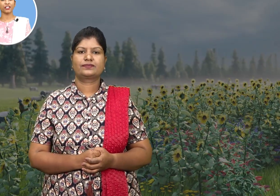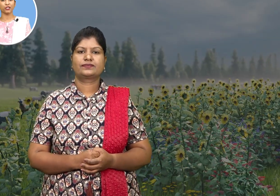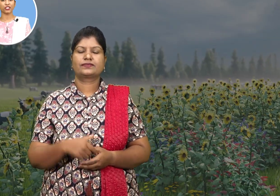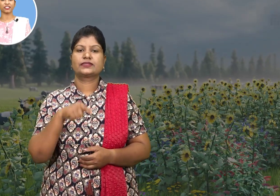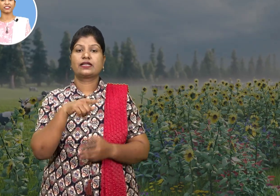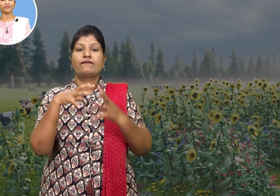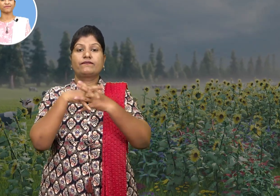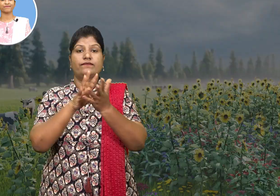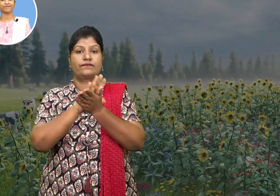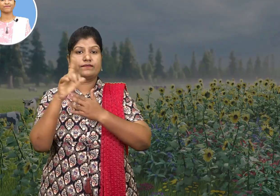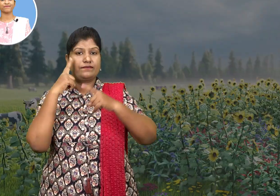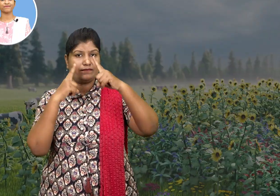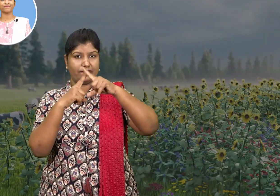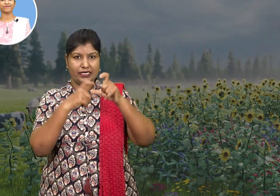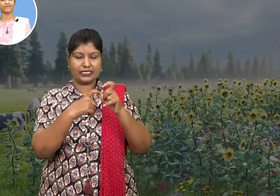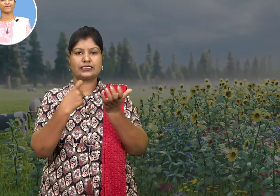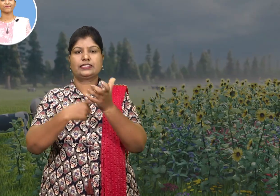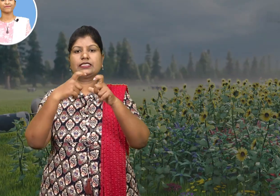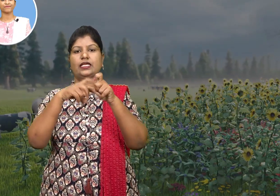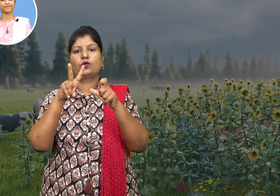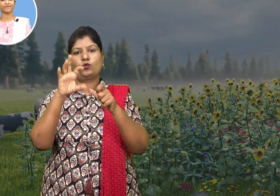White Revolution.